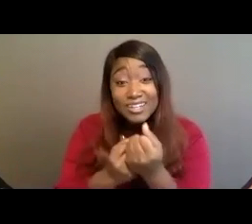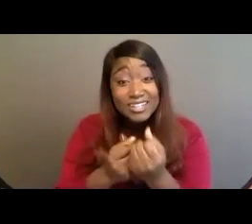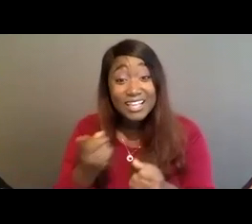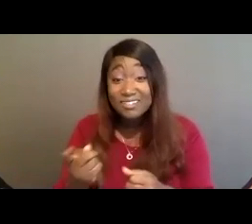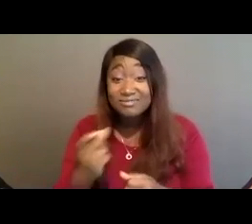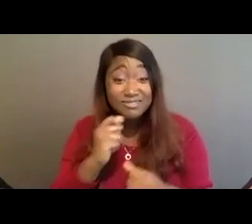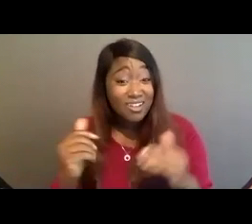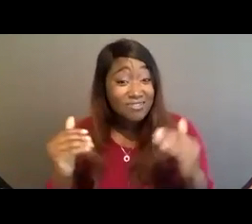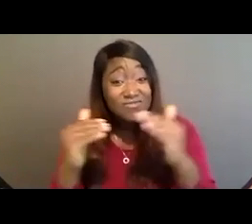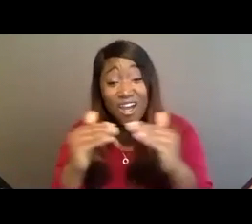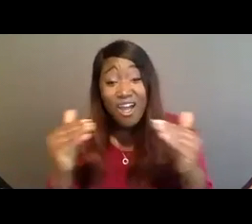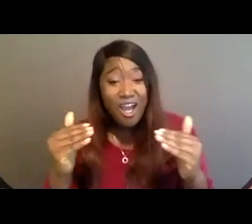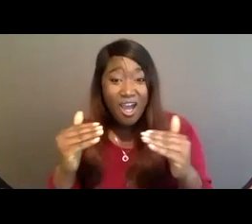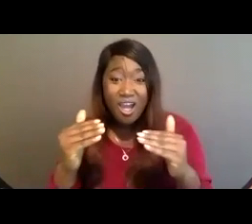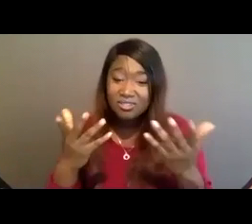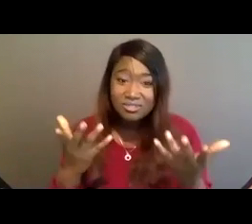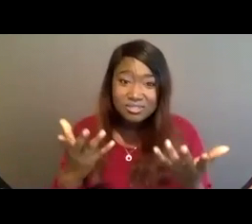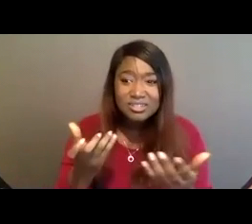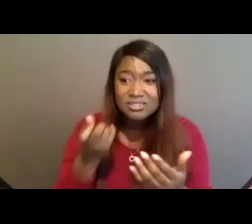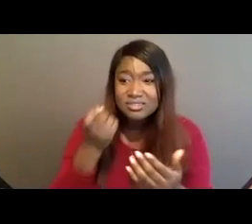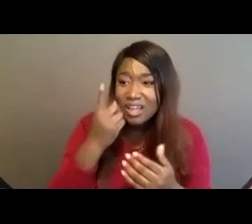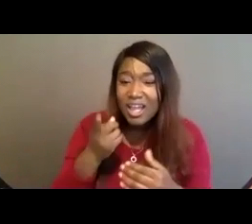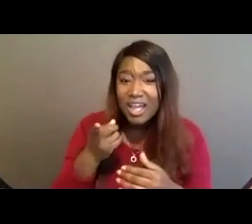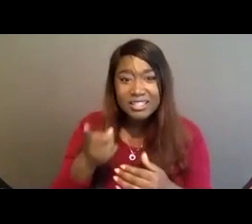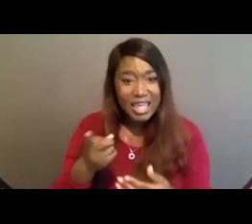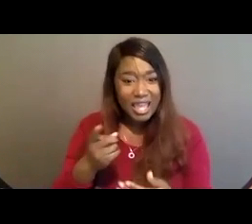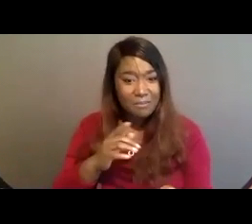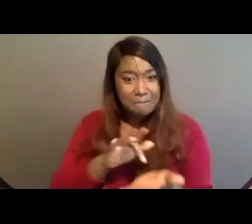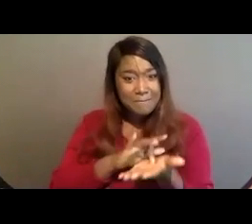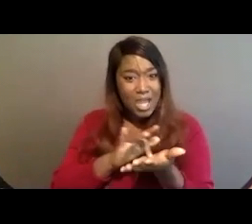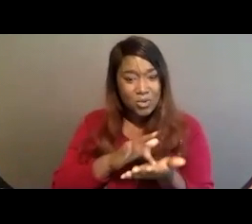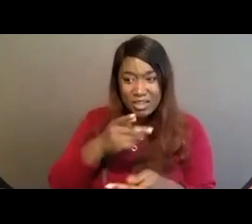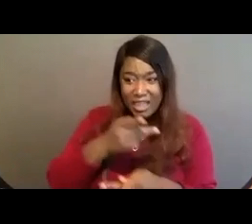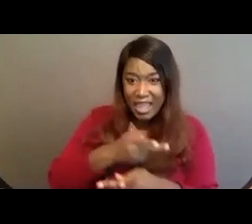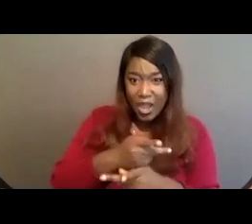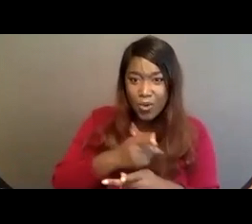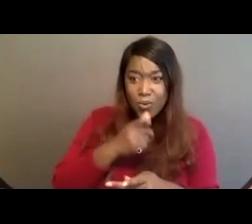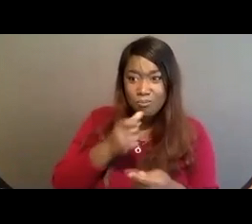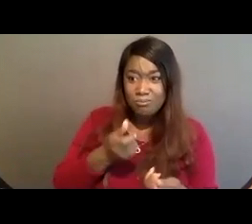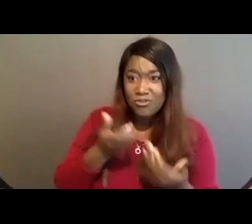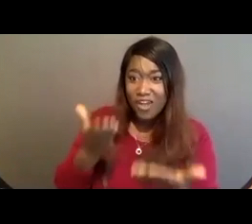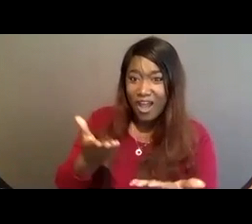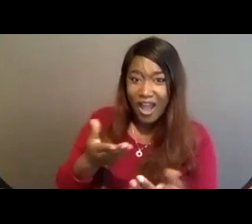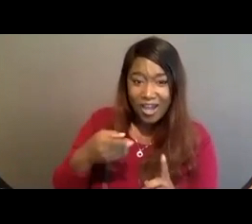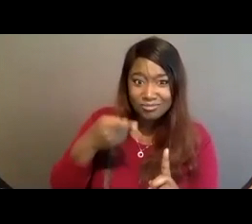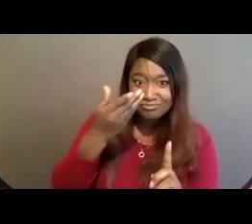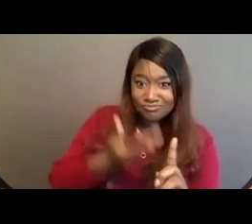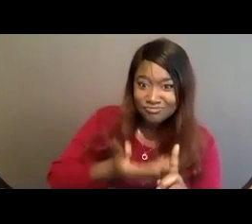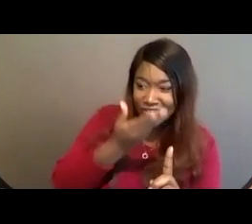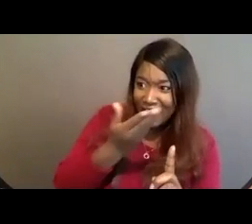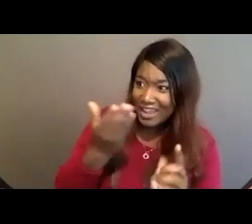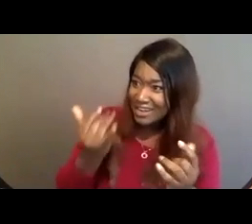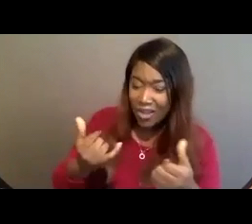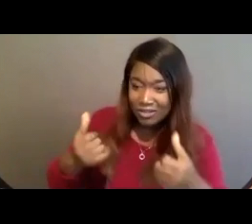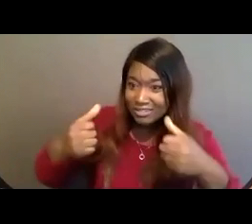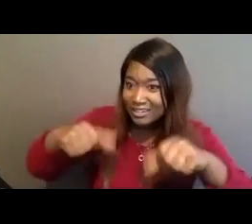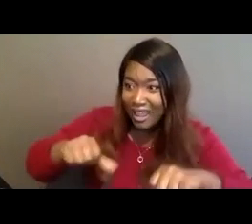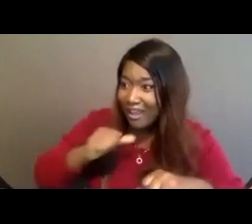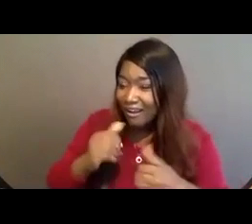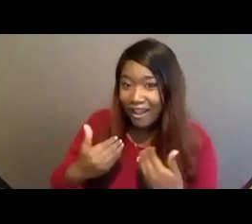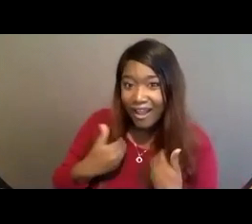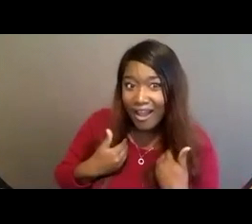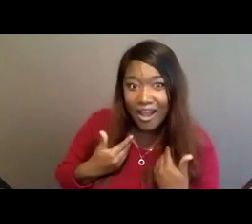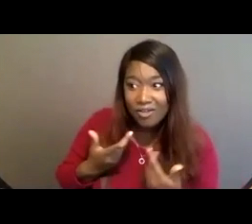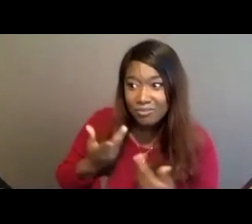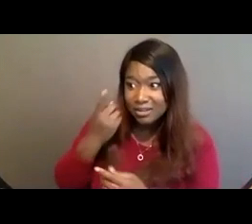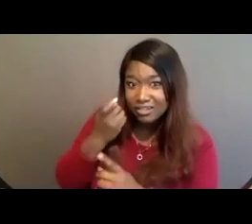medical care that was helping them in their wellness was being denied to them. She was then permitted to practice